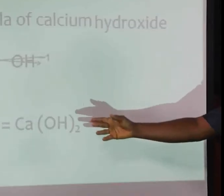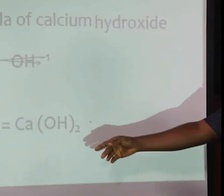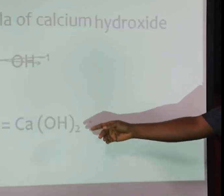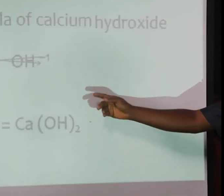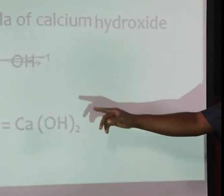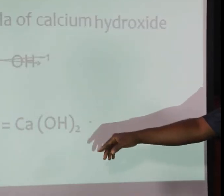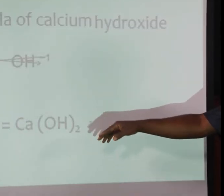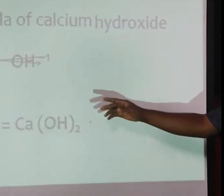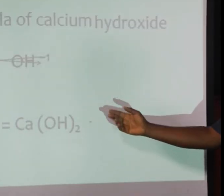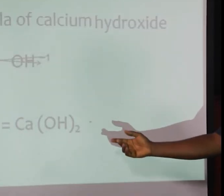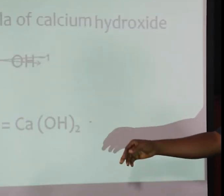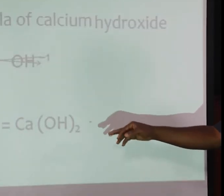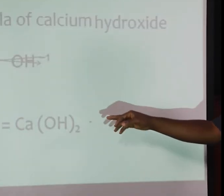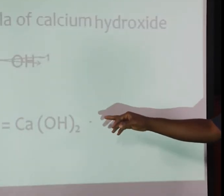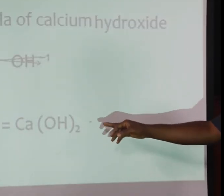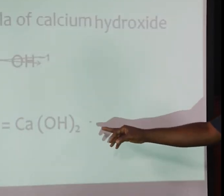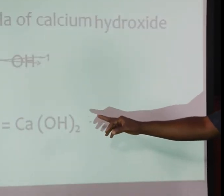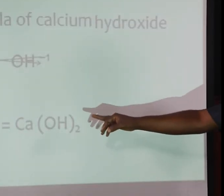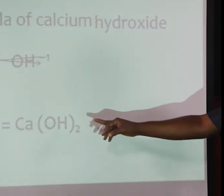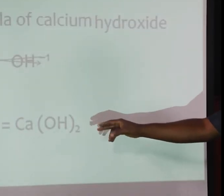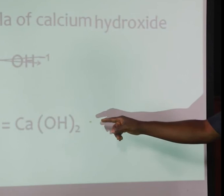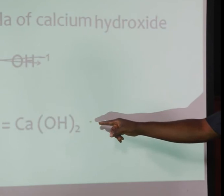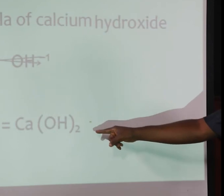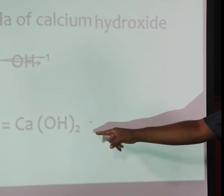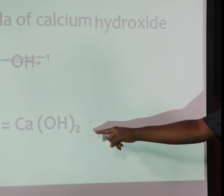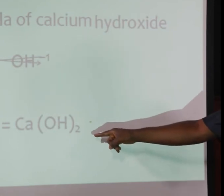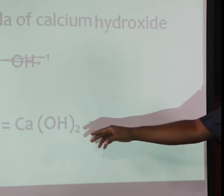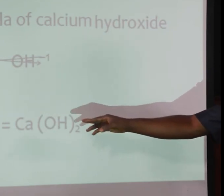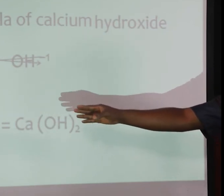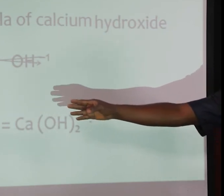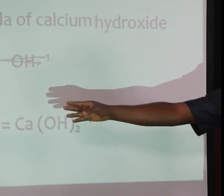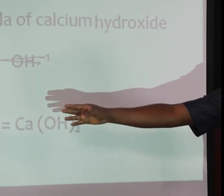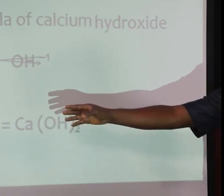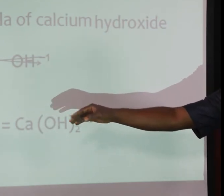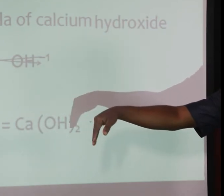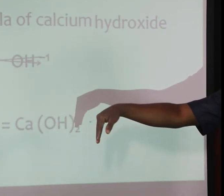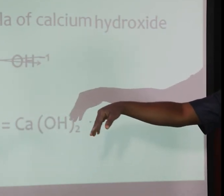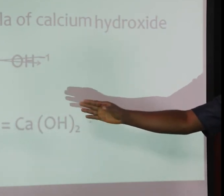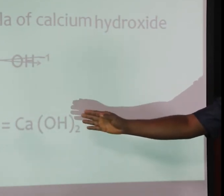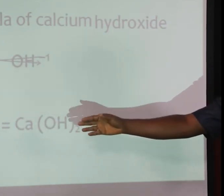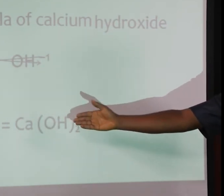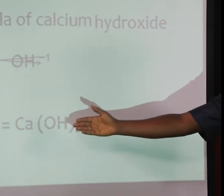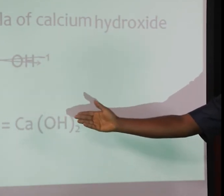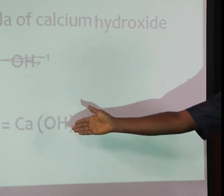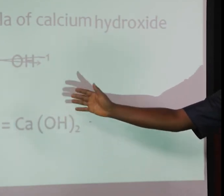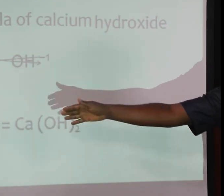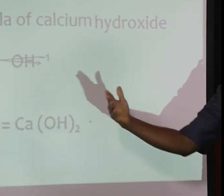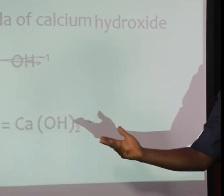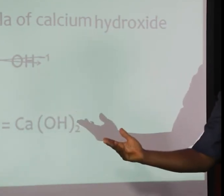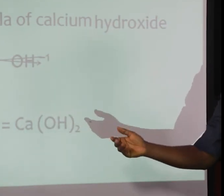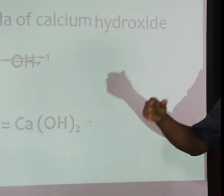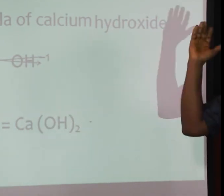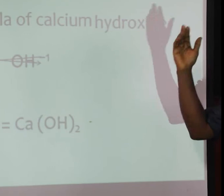have calcium, open bracket, close bracket, or hydroxide 2. You can see that that 1 is the same as 1